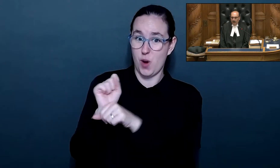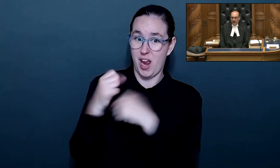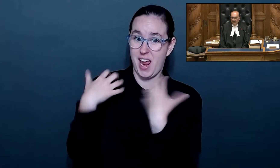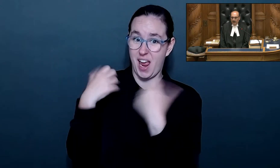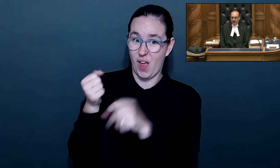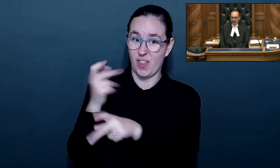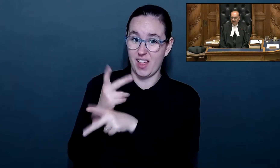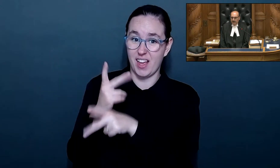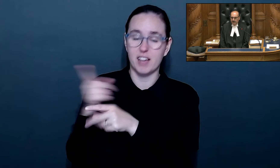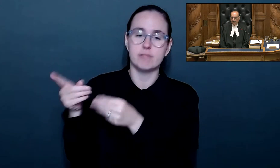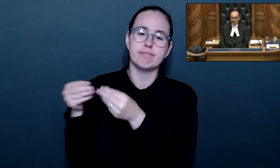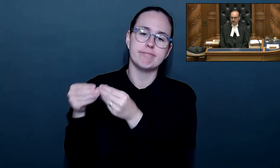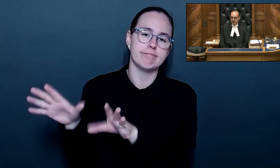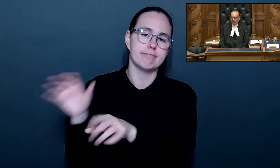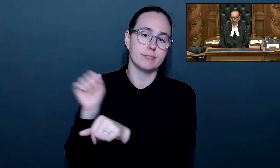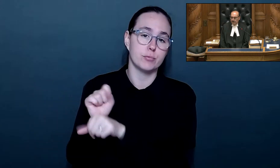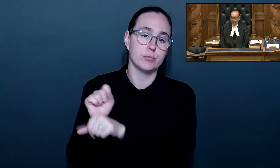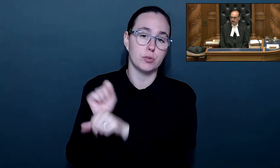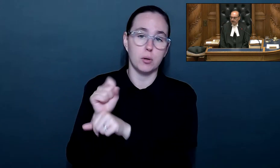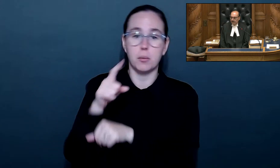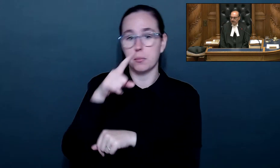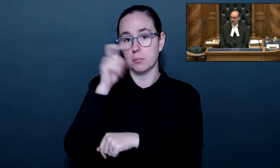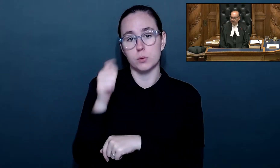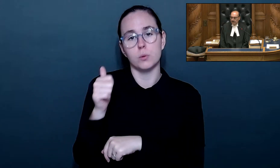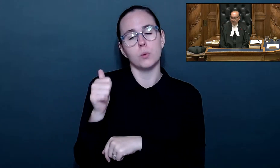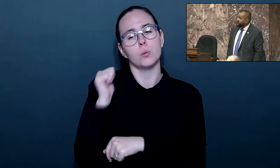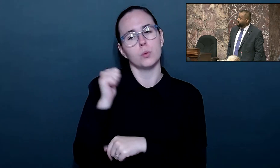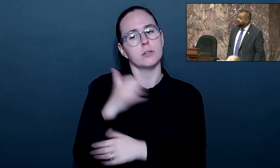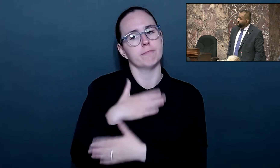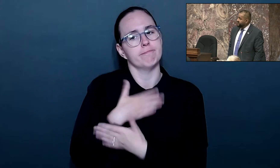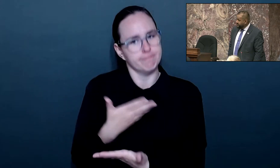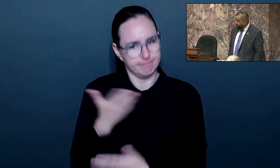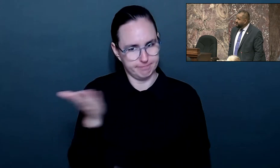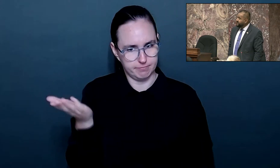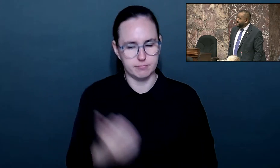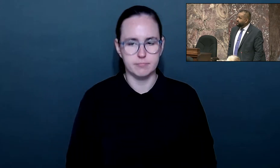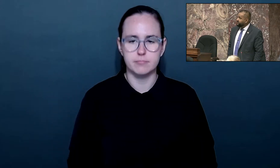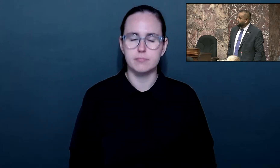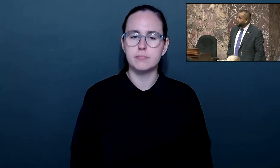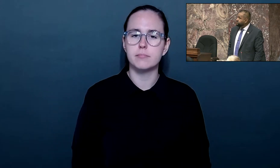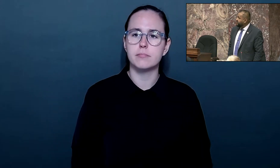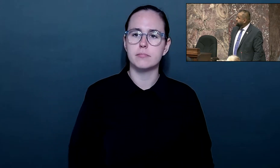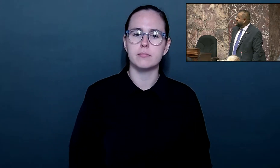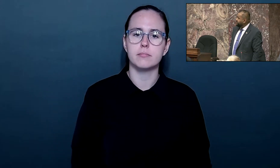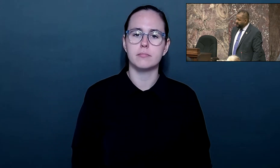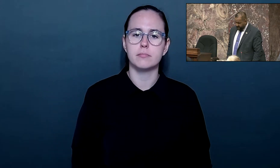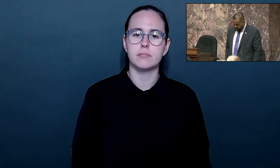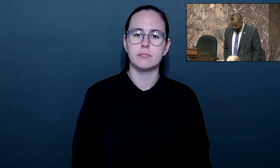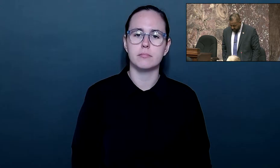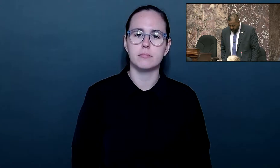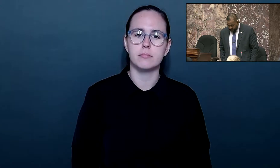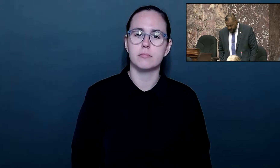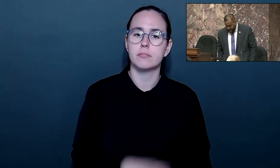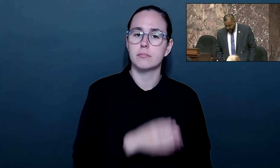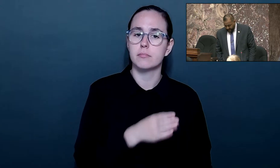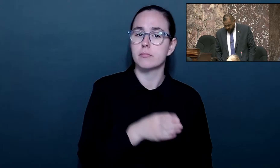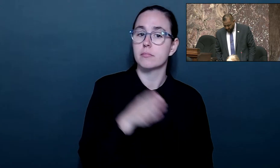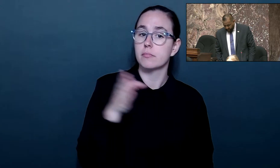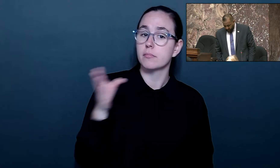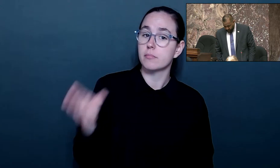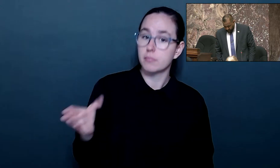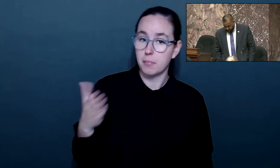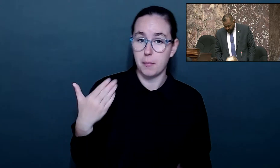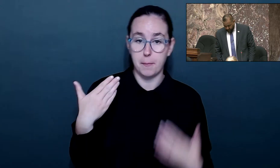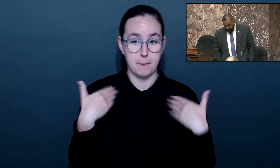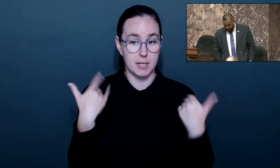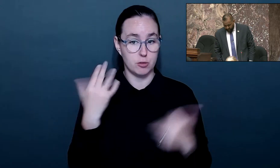Minister of Forest. Thanks very much, Mr. Speaker. We've got representatives from the City of Prince George joining us in the House today. Councillor